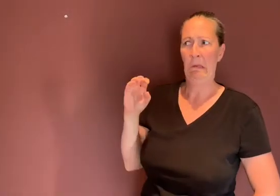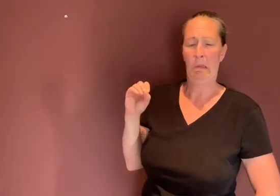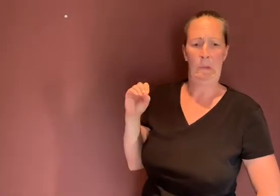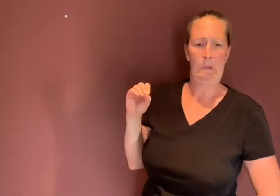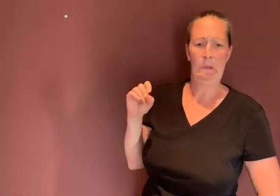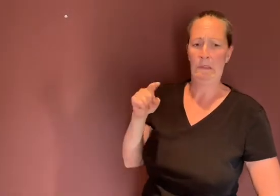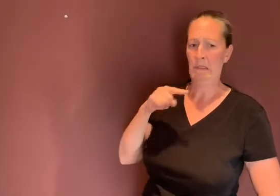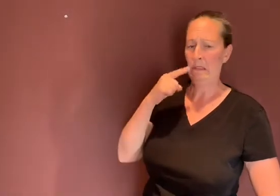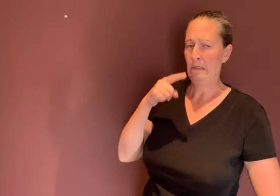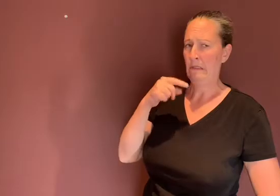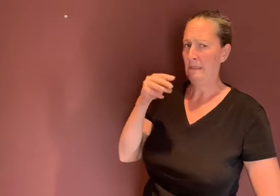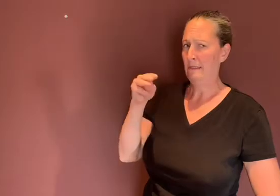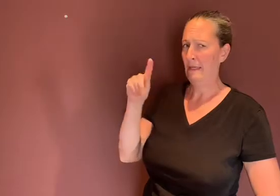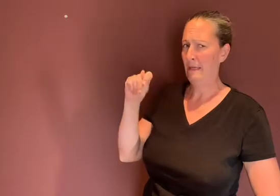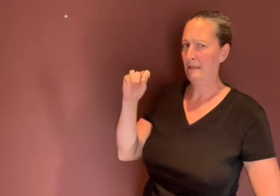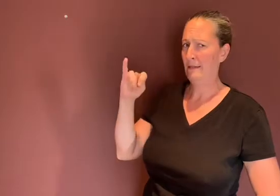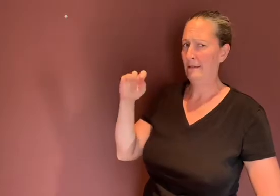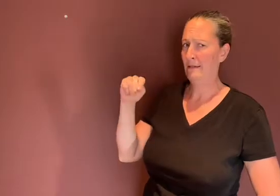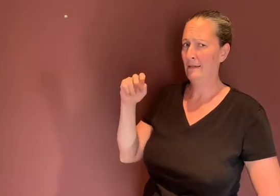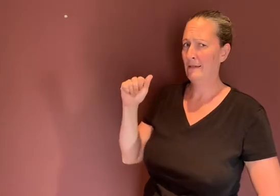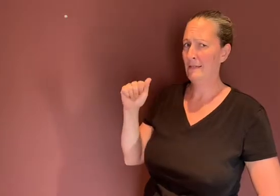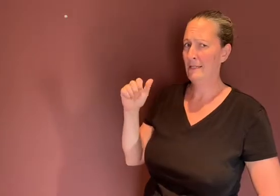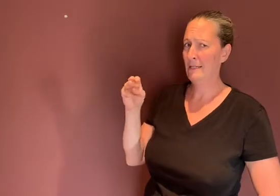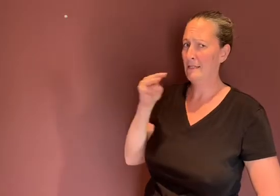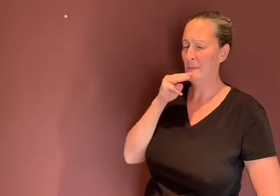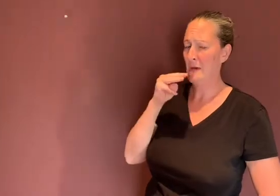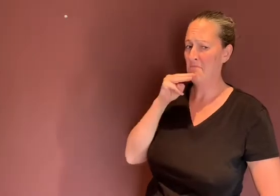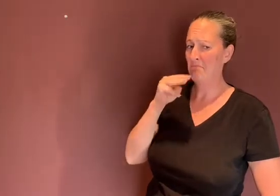"Uh-oh," said Tina's mom.